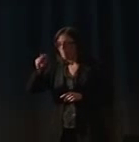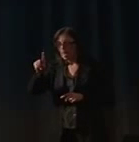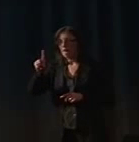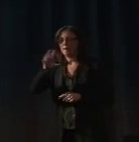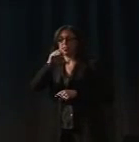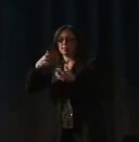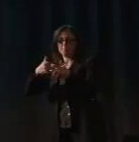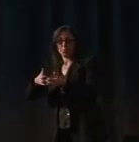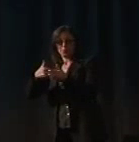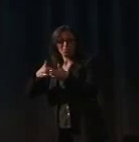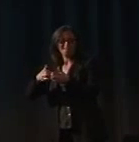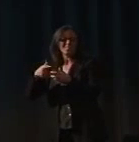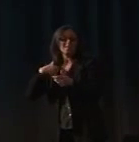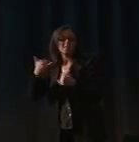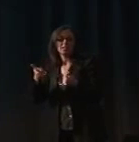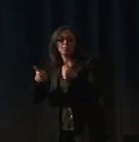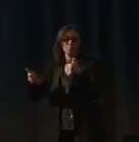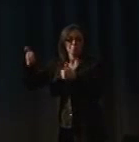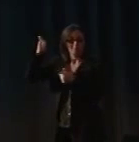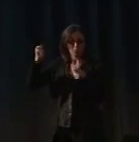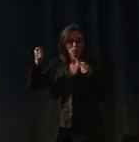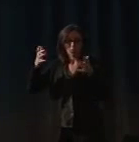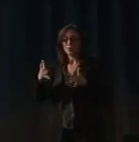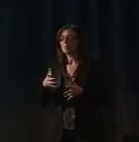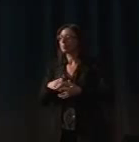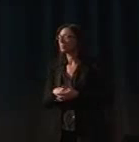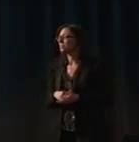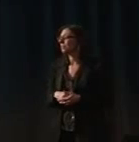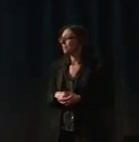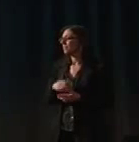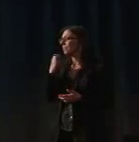And we are not yet asking about,